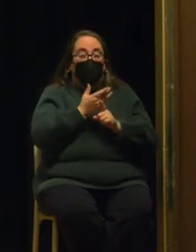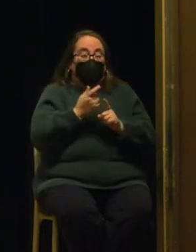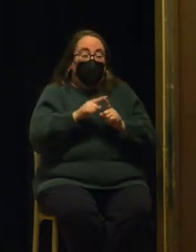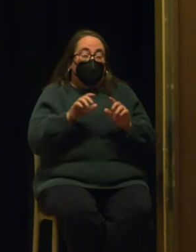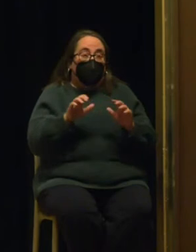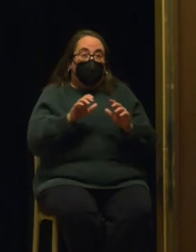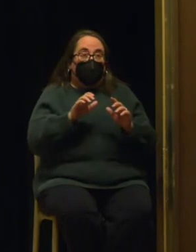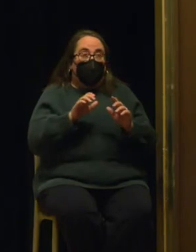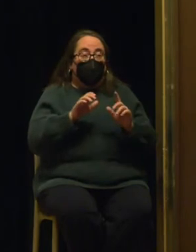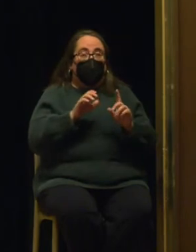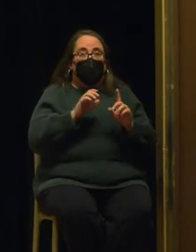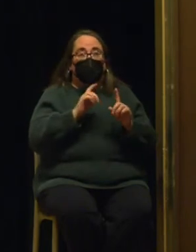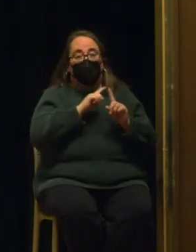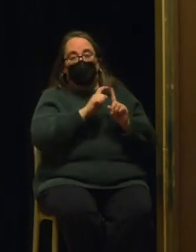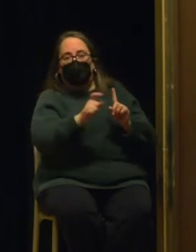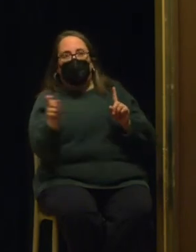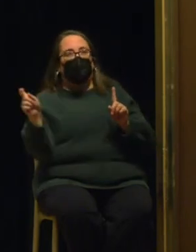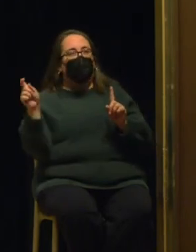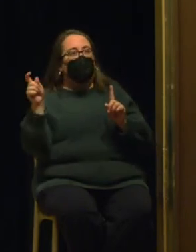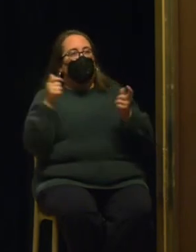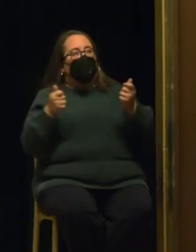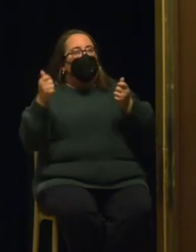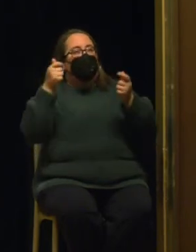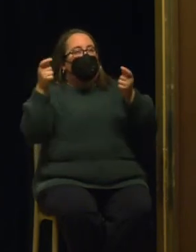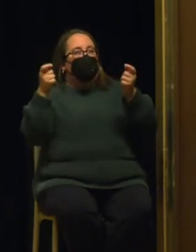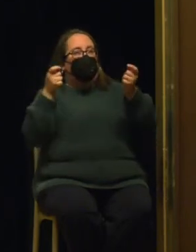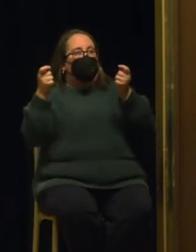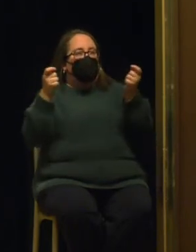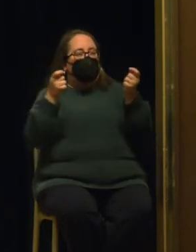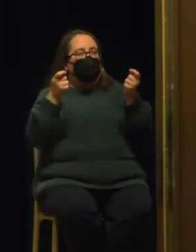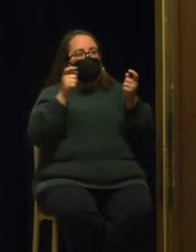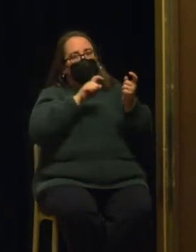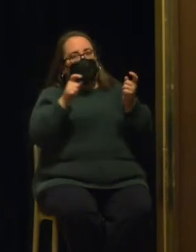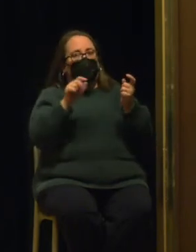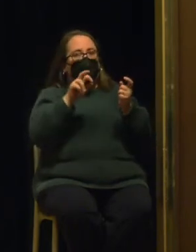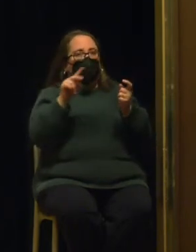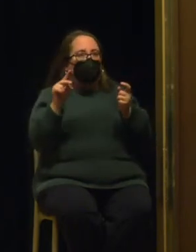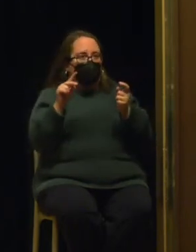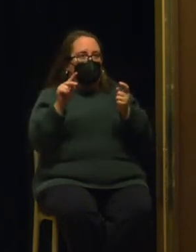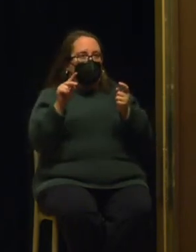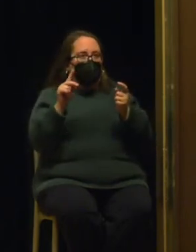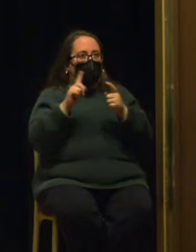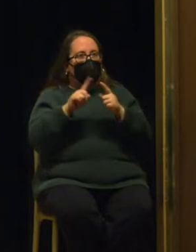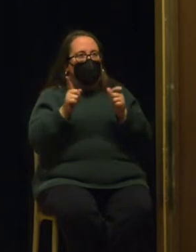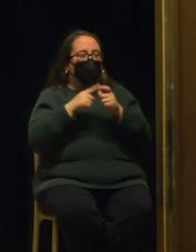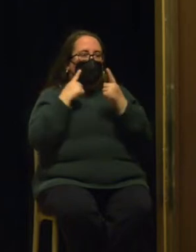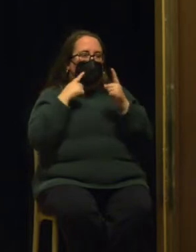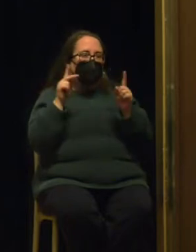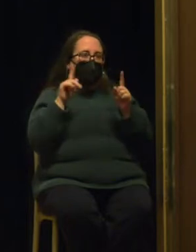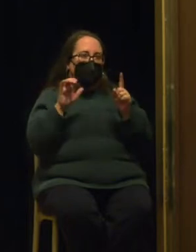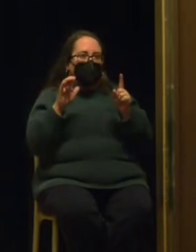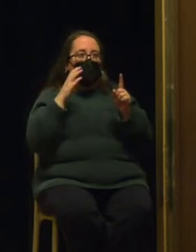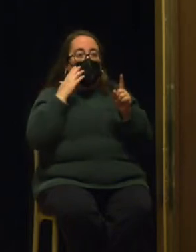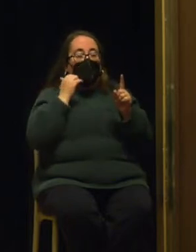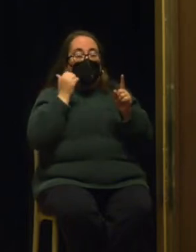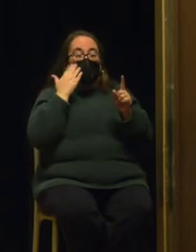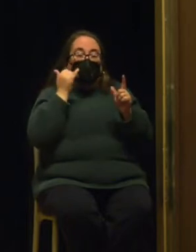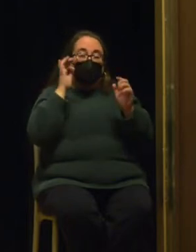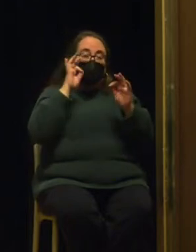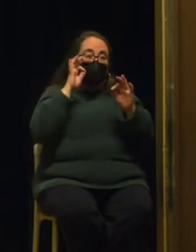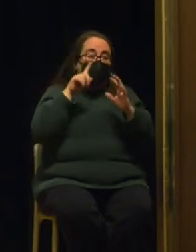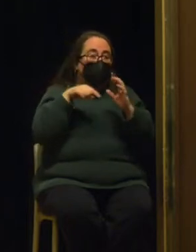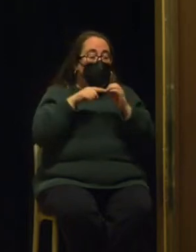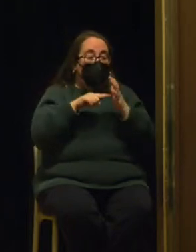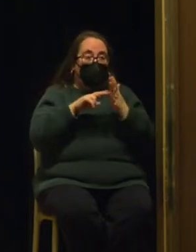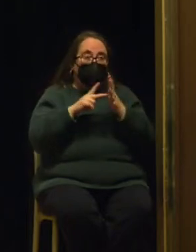to give the senior management team stock when you're first going public. And I guess that's because he didn't know a lot about going